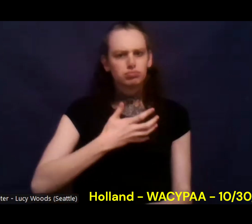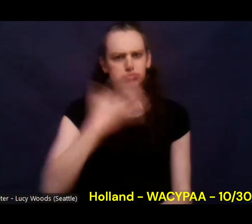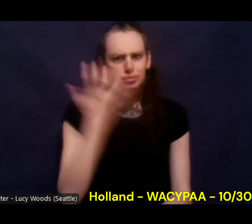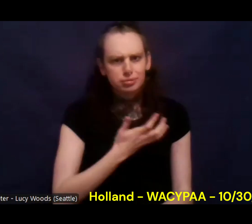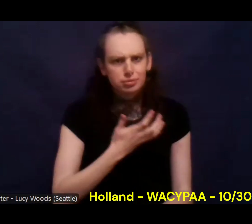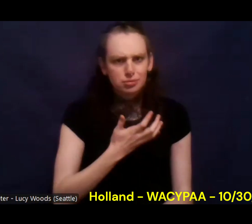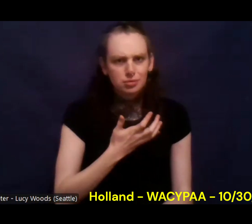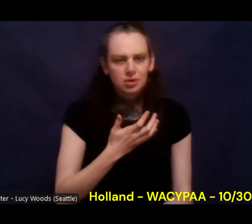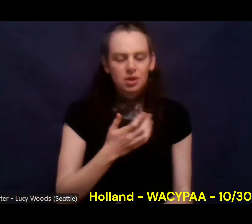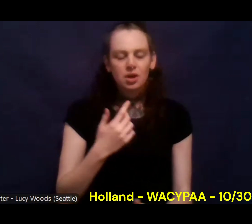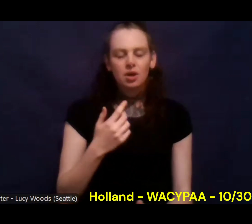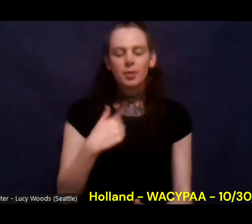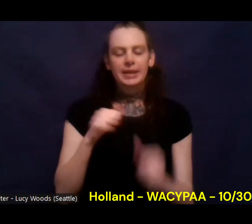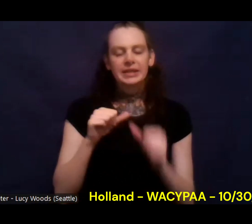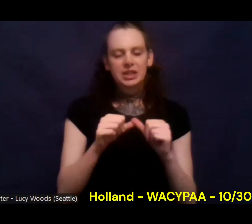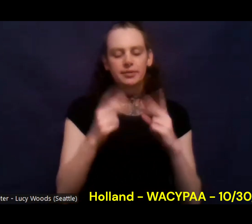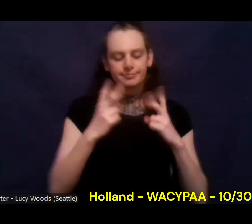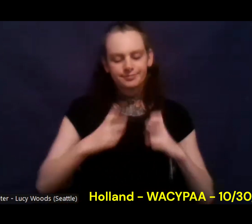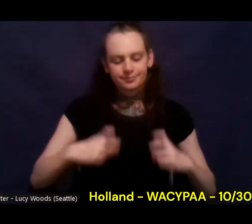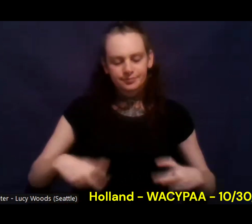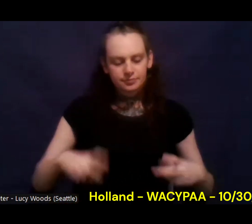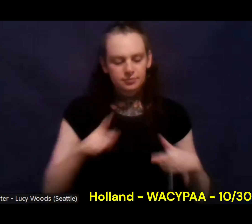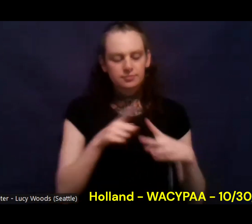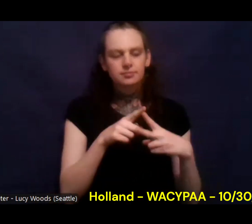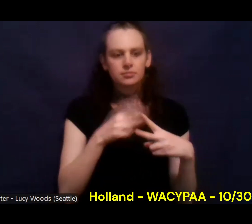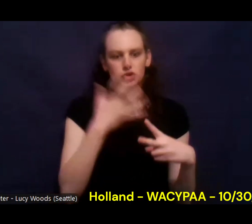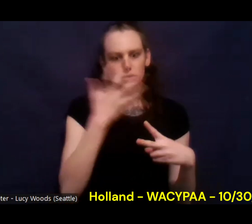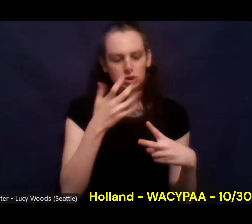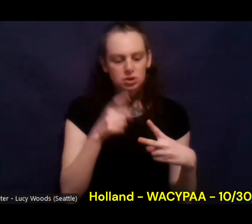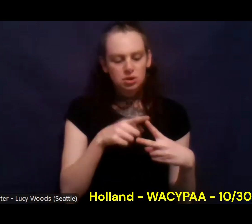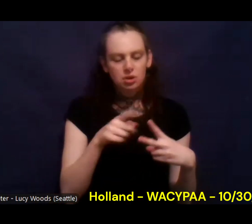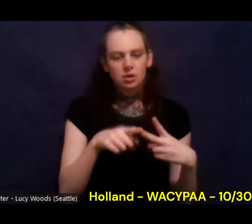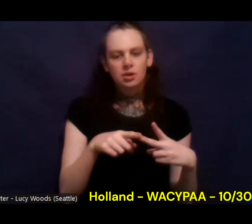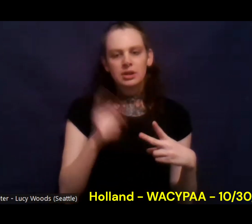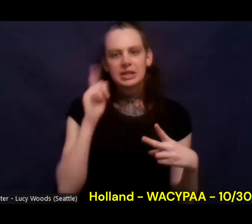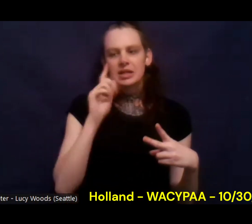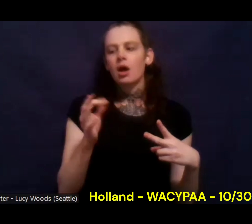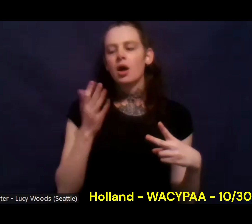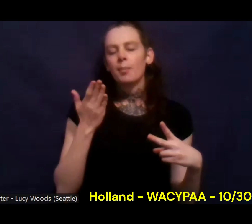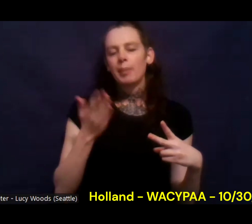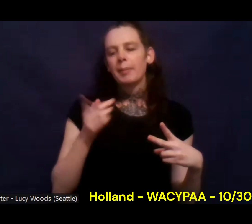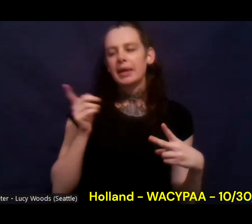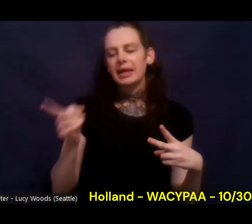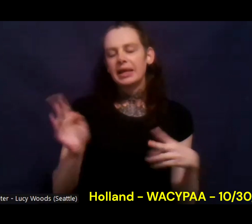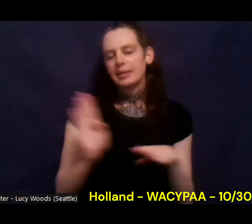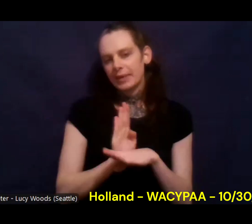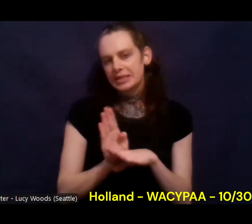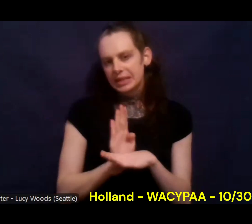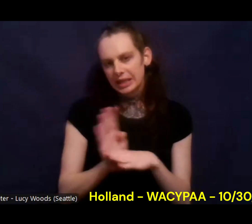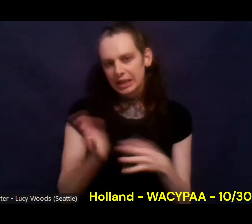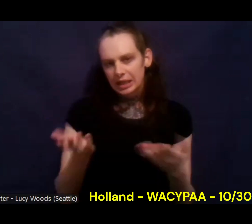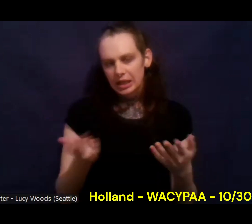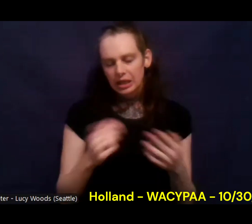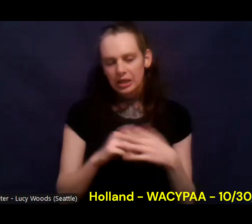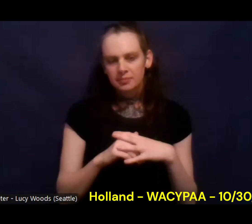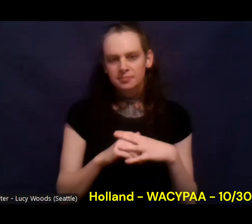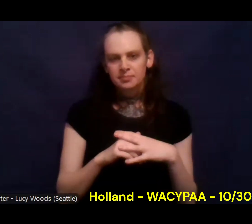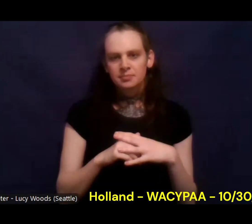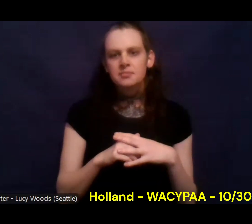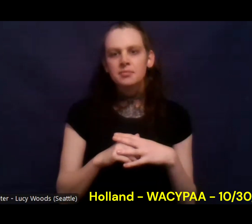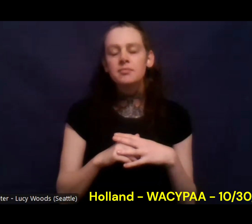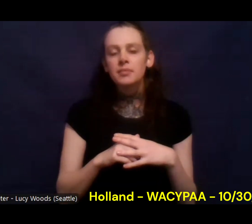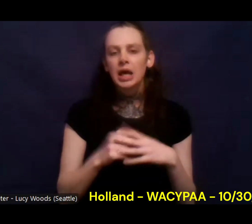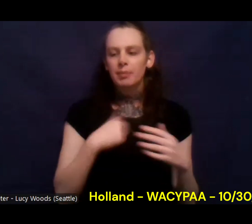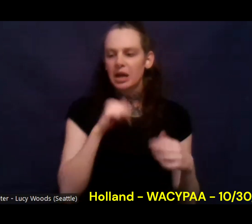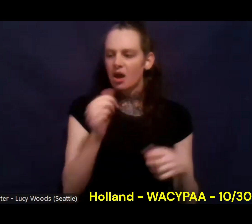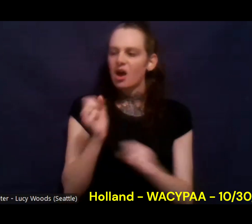personal inventory, like a split second later, I went, well, maybe he's like really busy. And instead of, you know, jumping down his